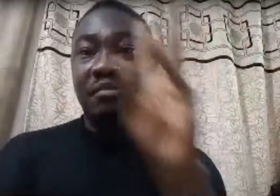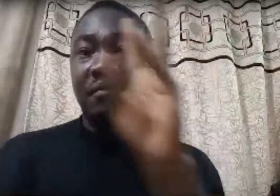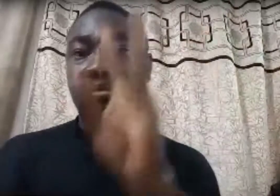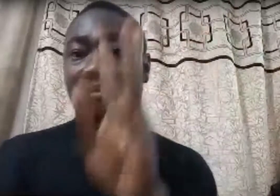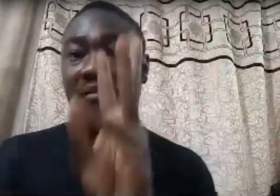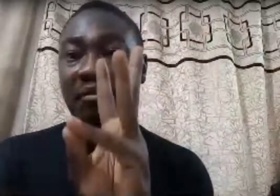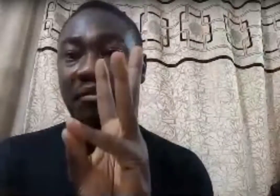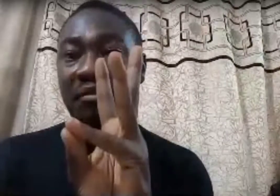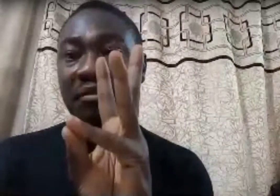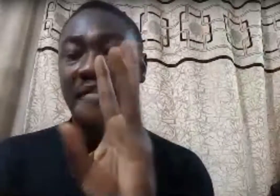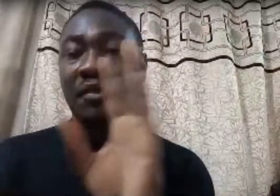55.